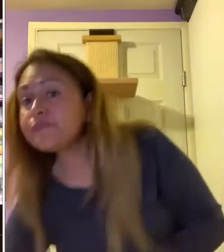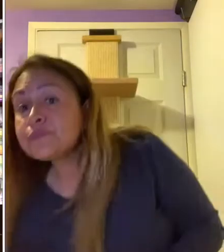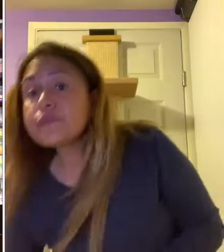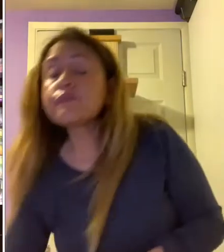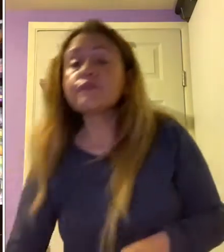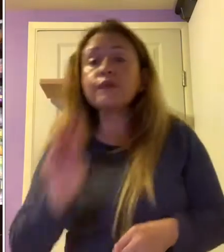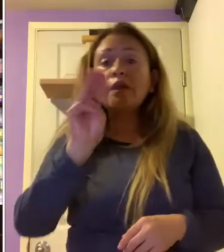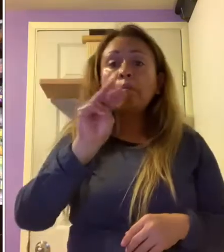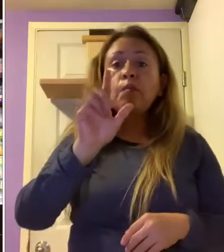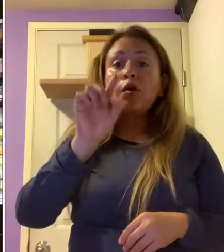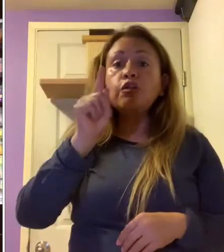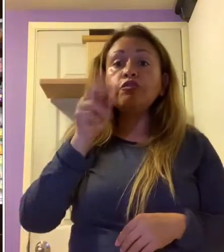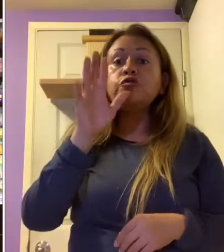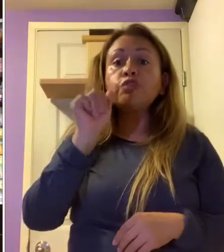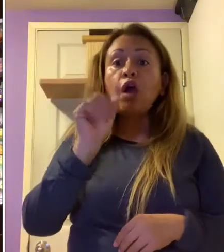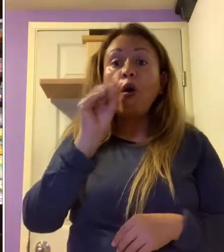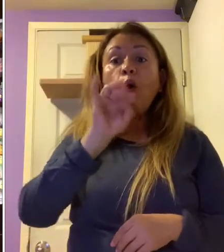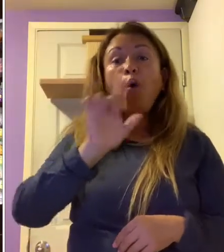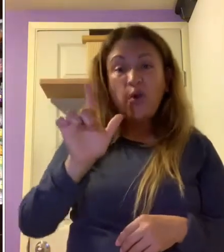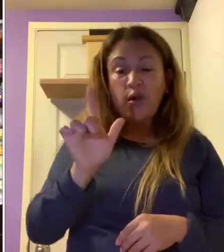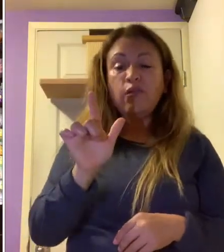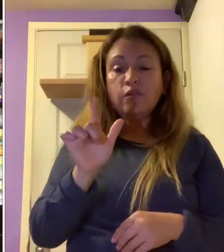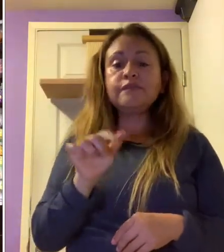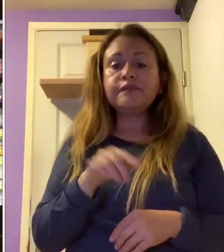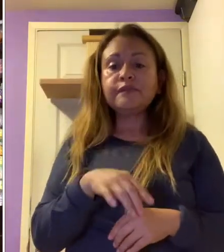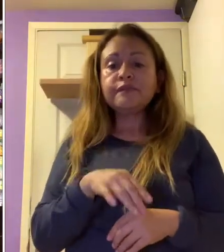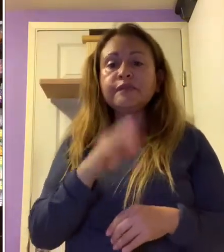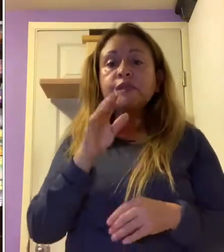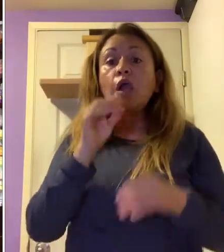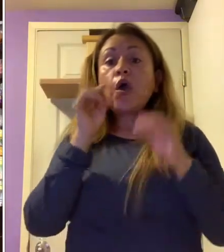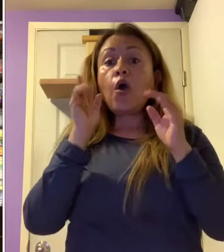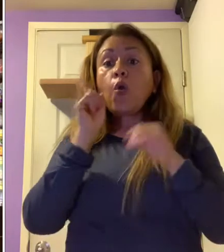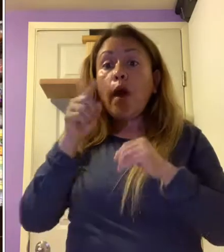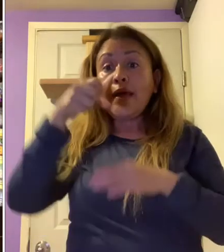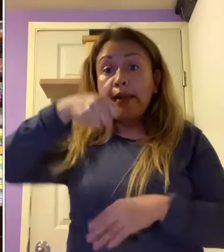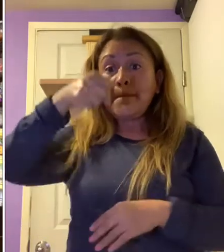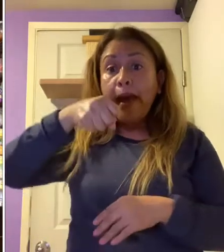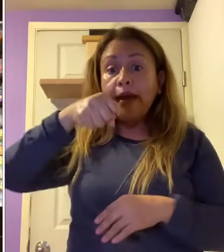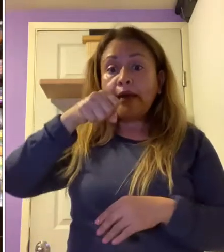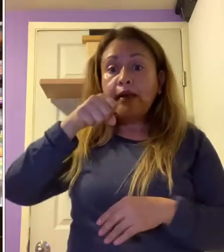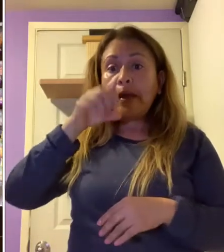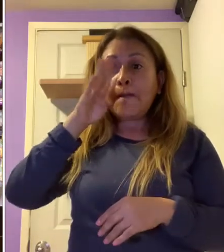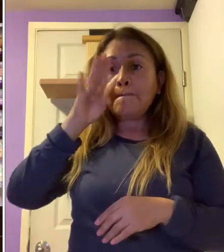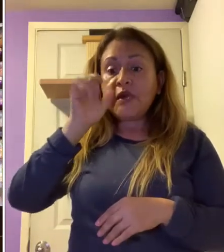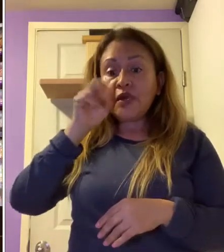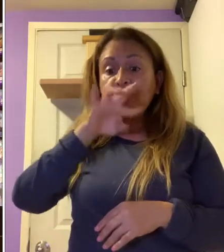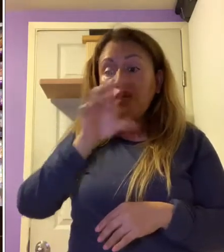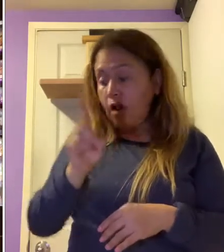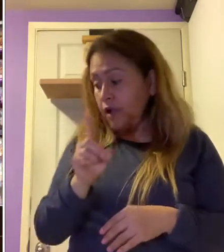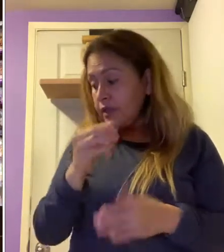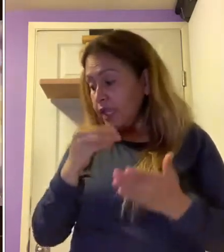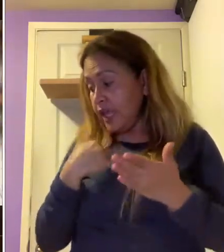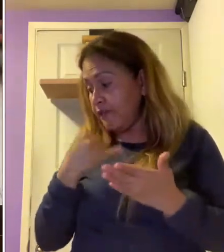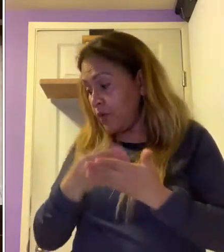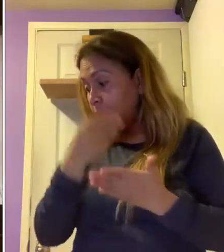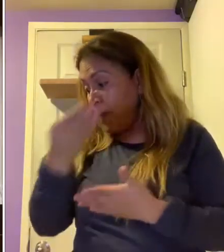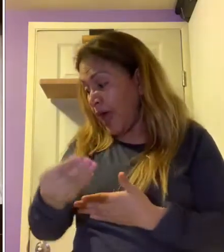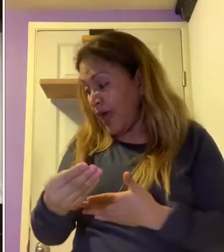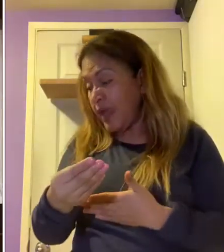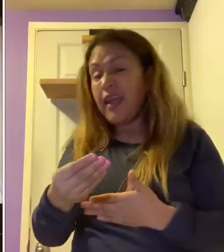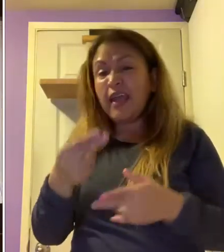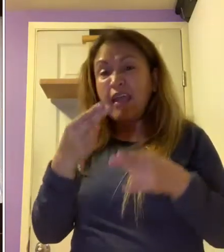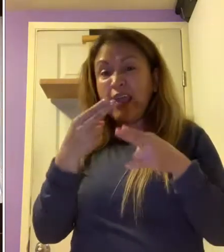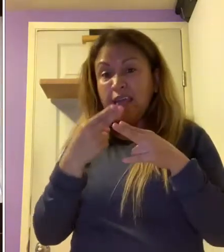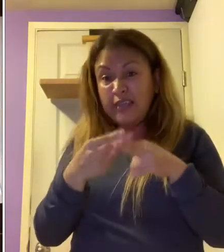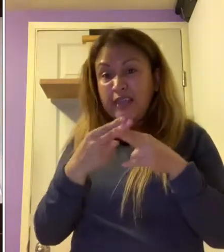more preservatives, way lower quality oils. Buy the pack, the 1 pound pack of the Beyond Waldo. So if you